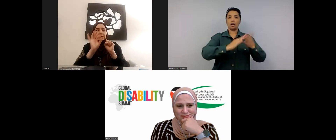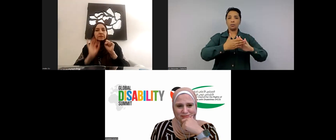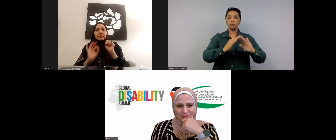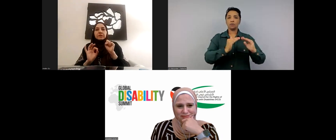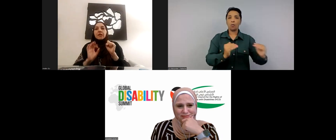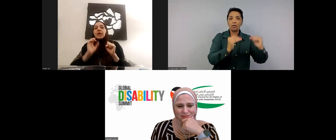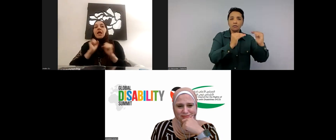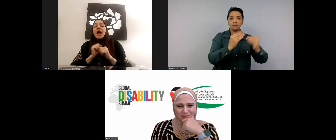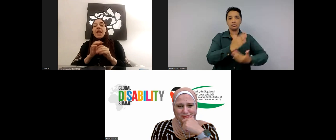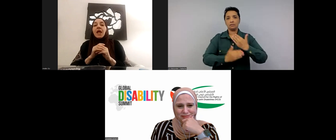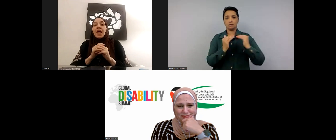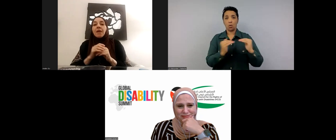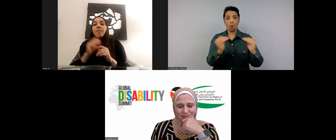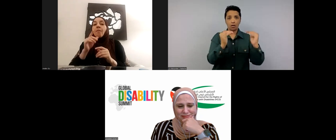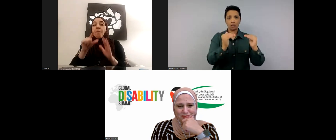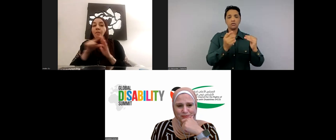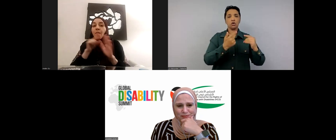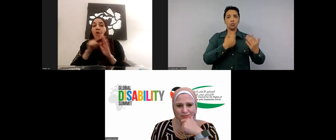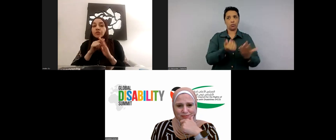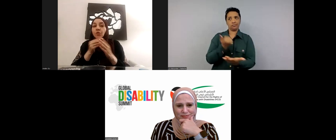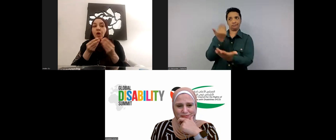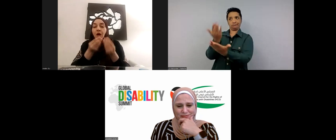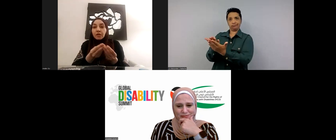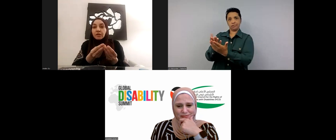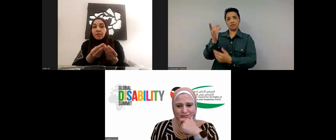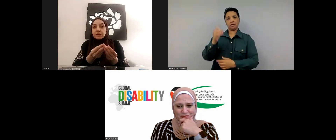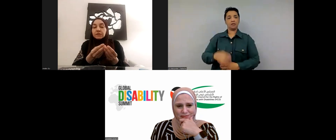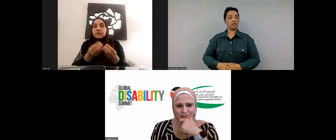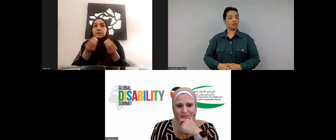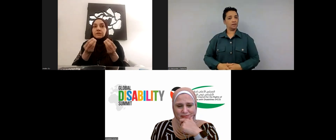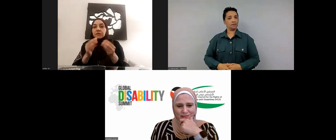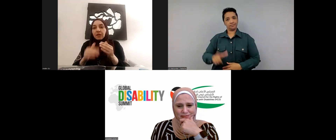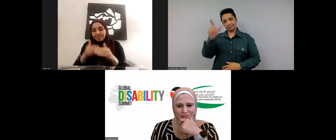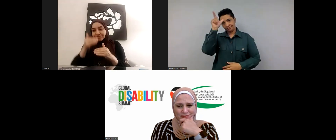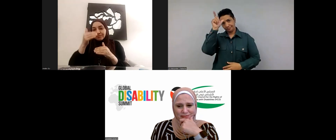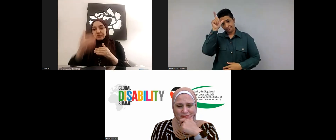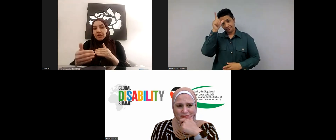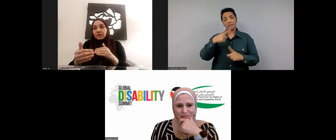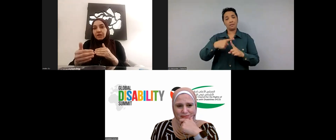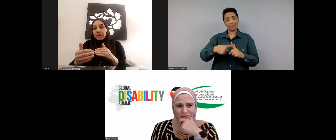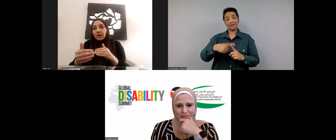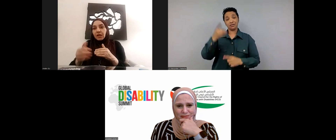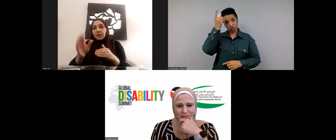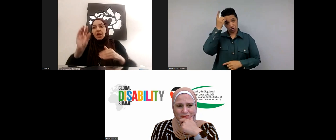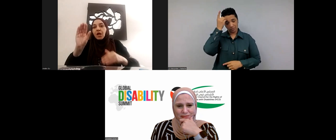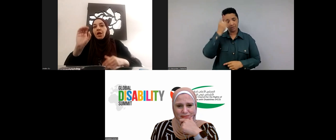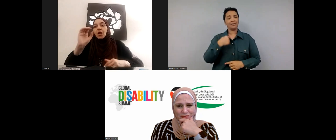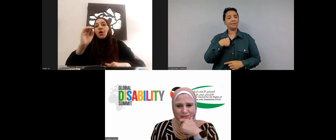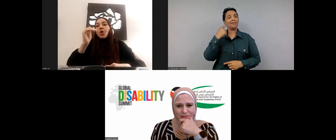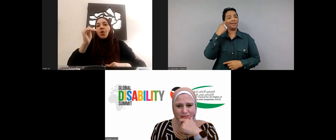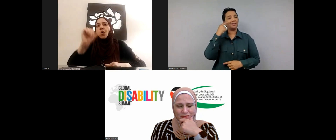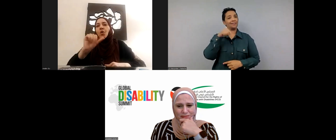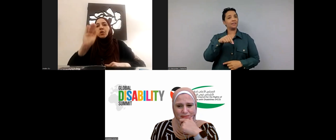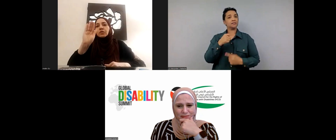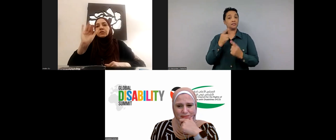who submit them with the two co-hosts. But in terms of the commitments, I believe this is going to be answered in the